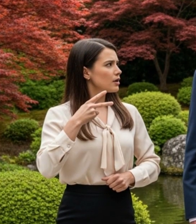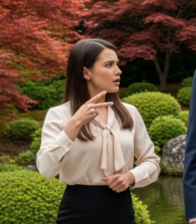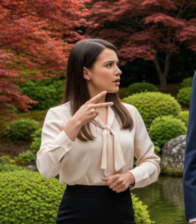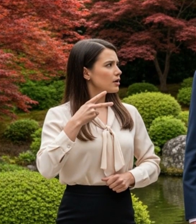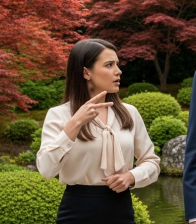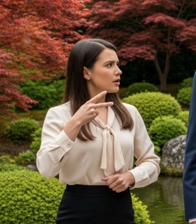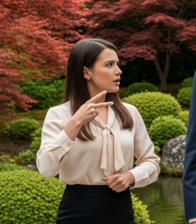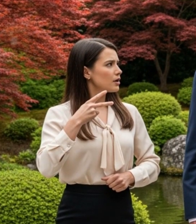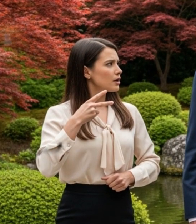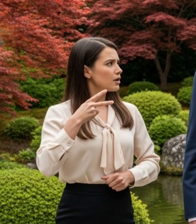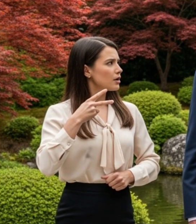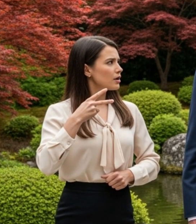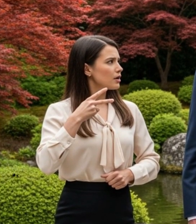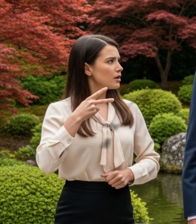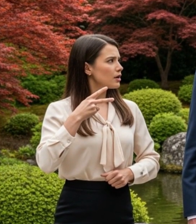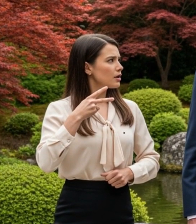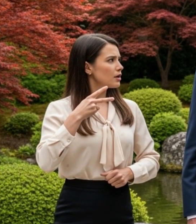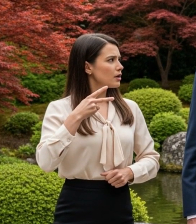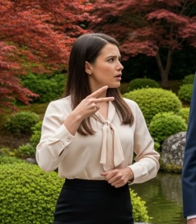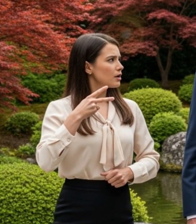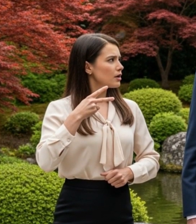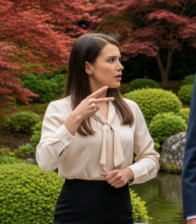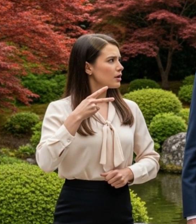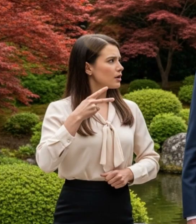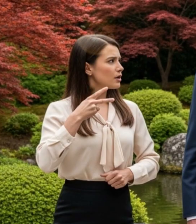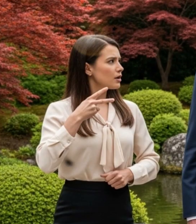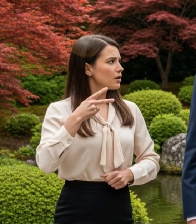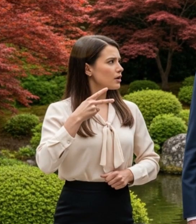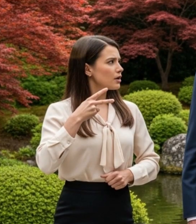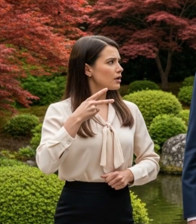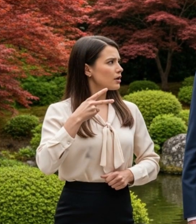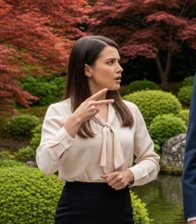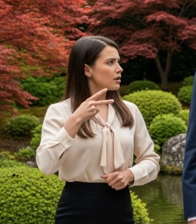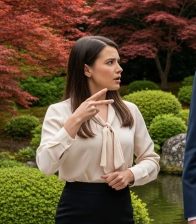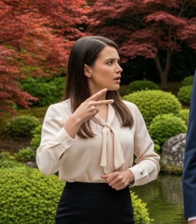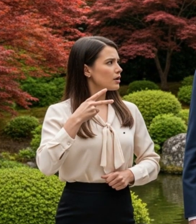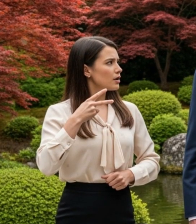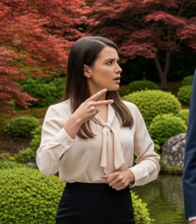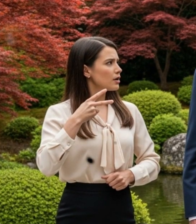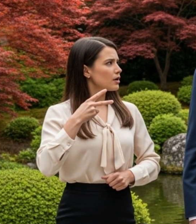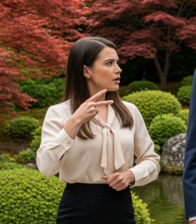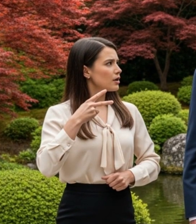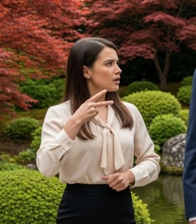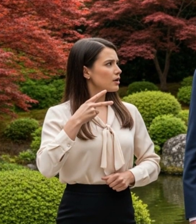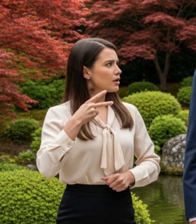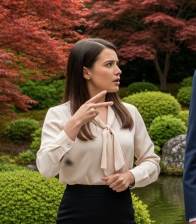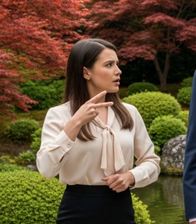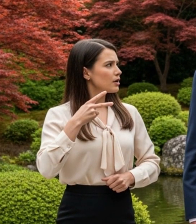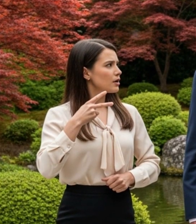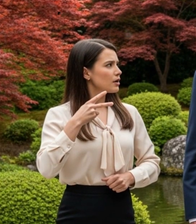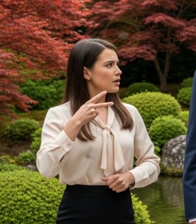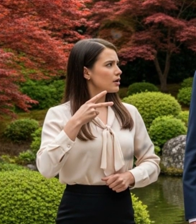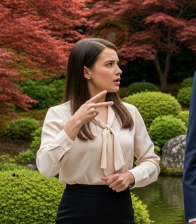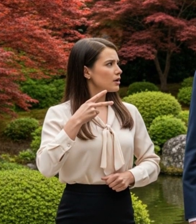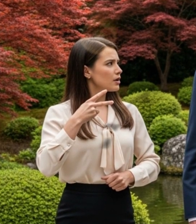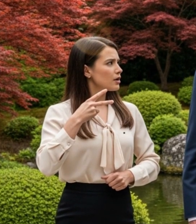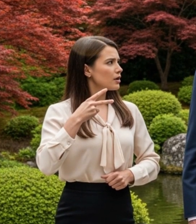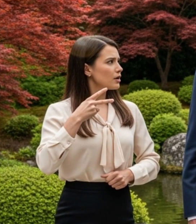said, looking directly at his son, but making no effort to sign. Elora saw Julian recoil, the